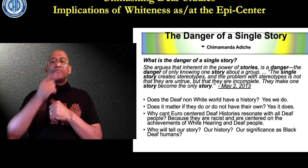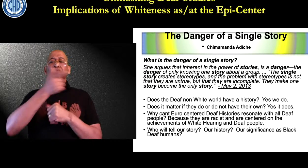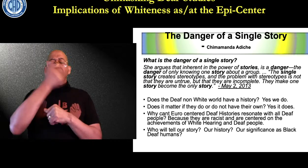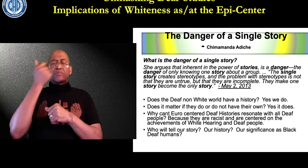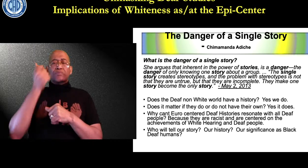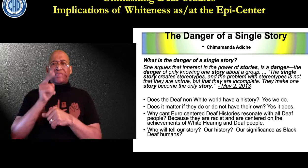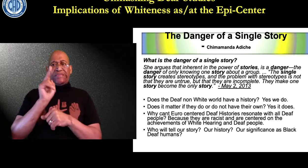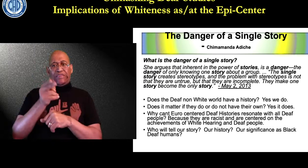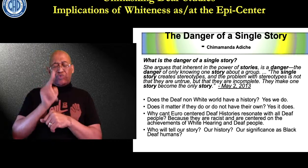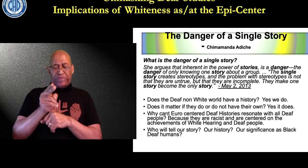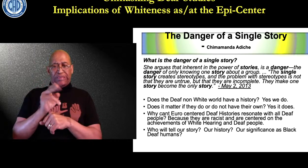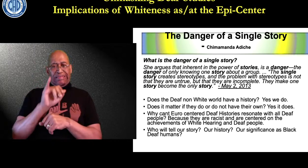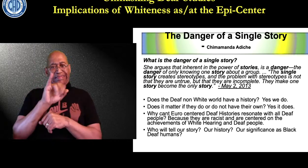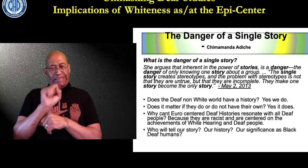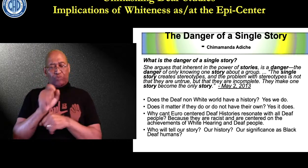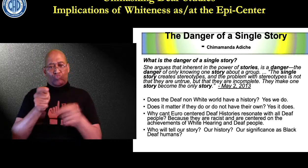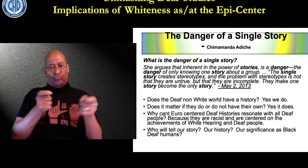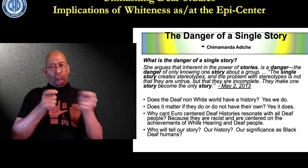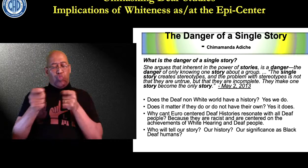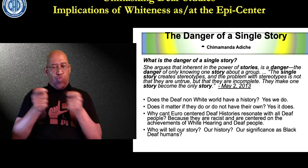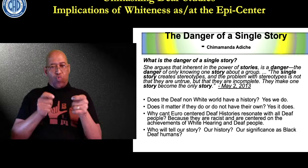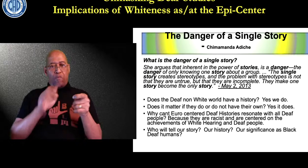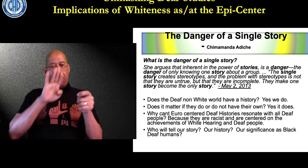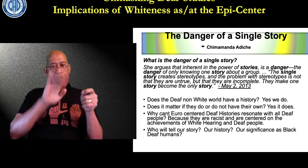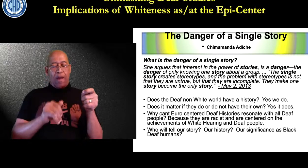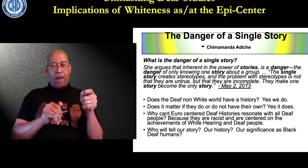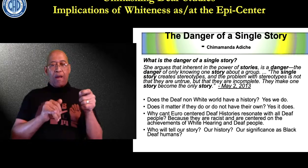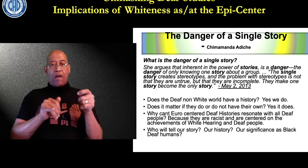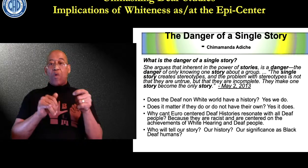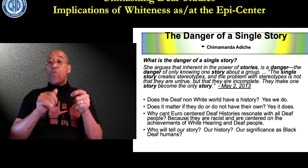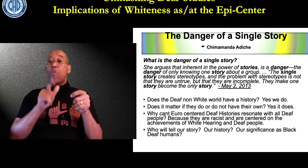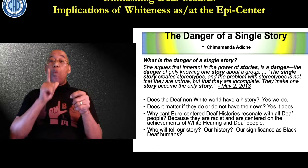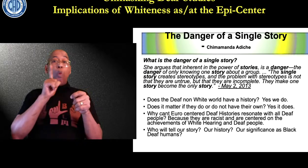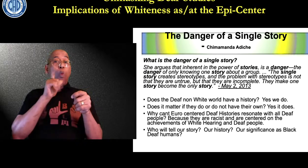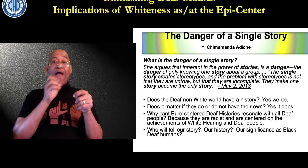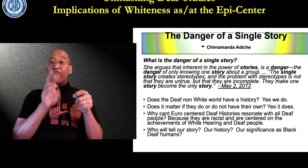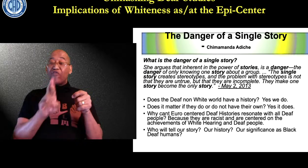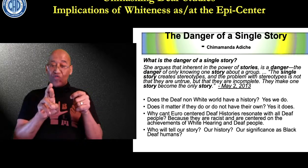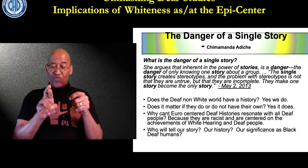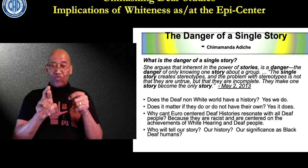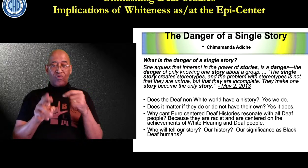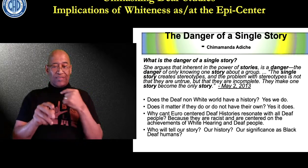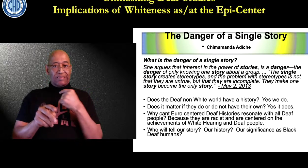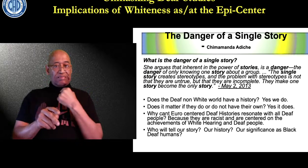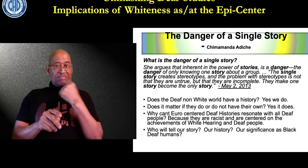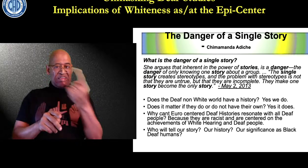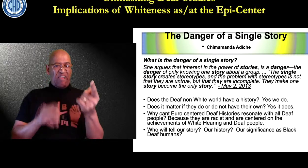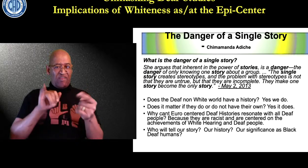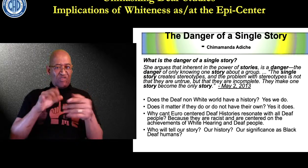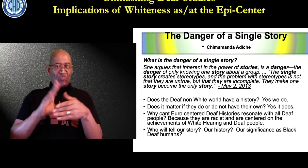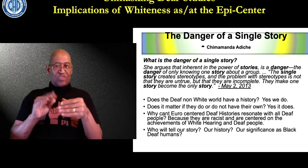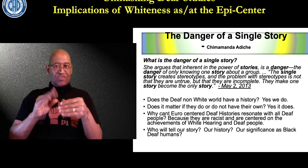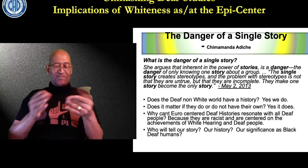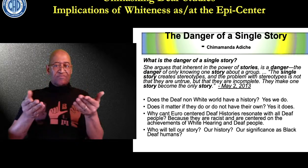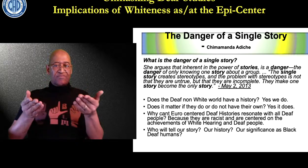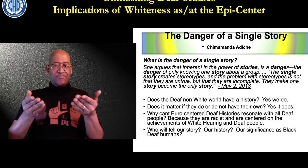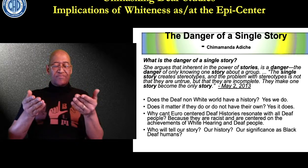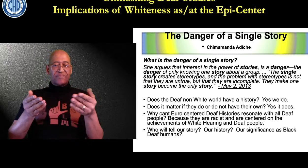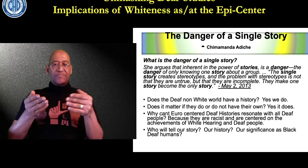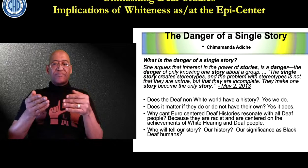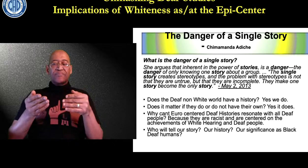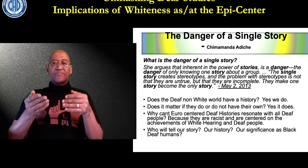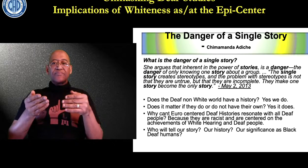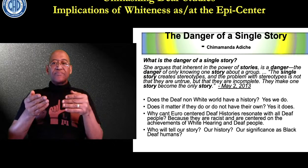History is very critical, very interesting as well, because history is